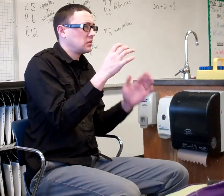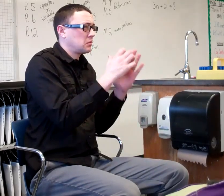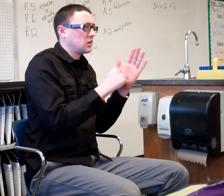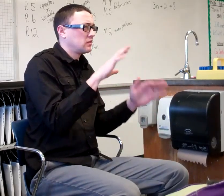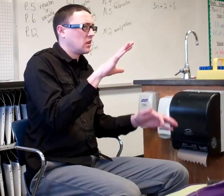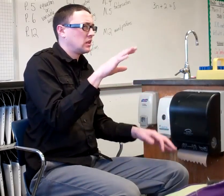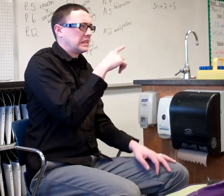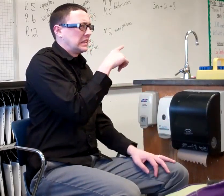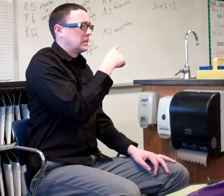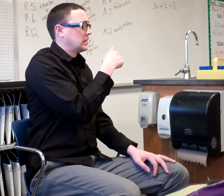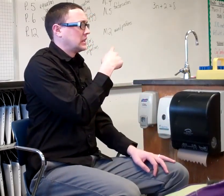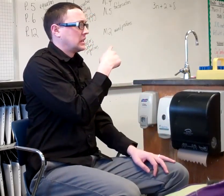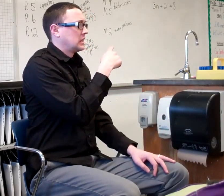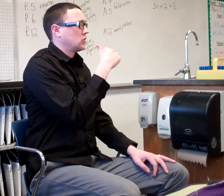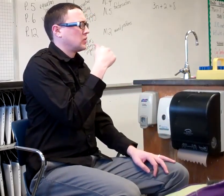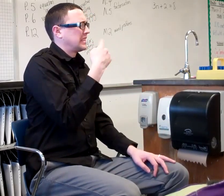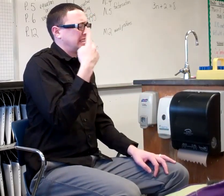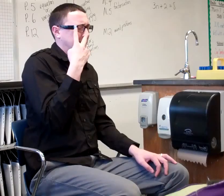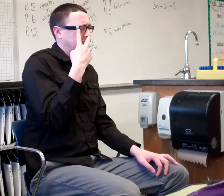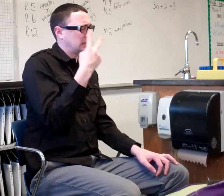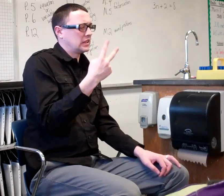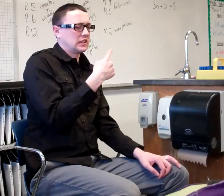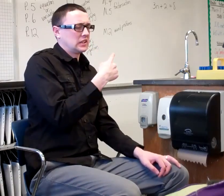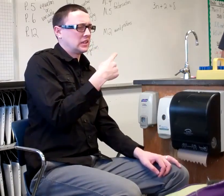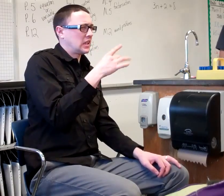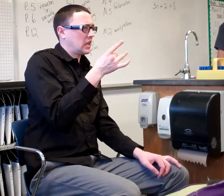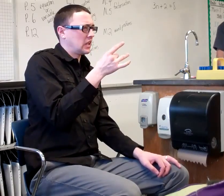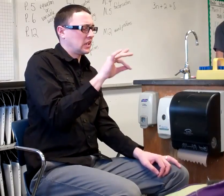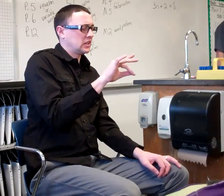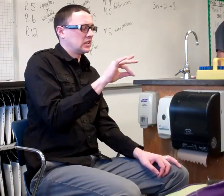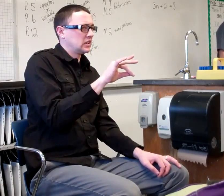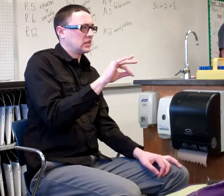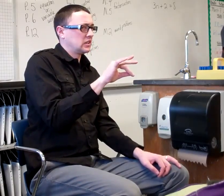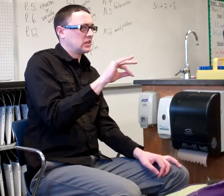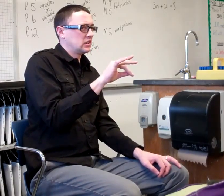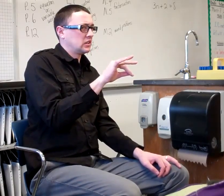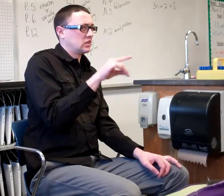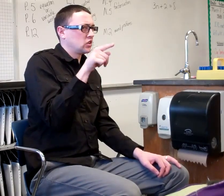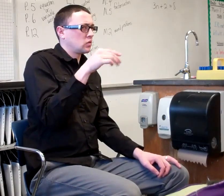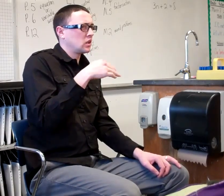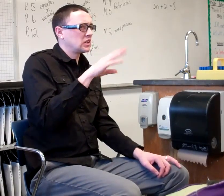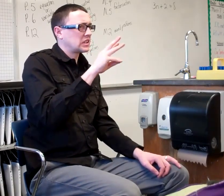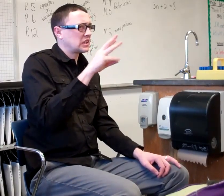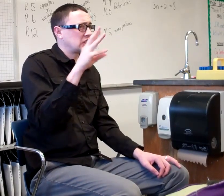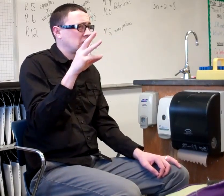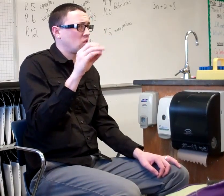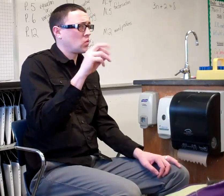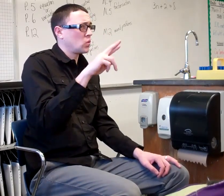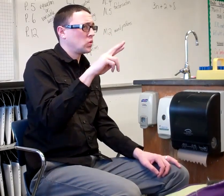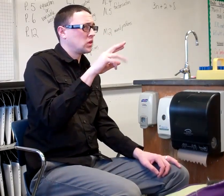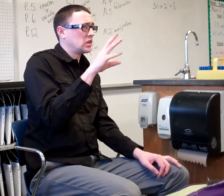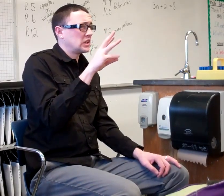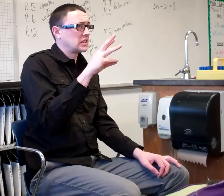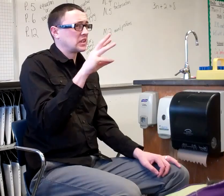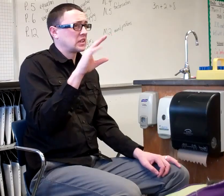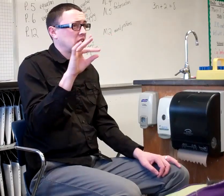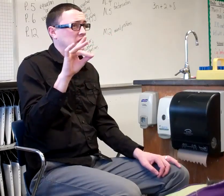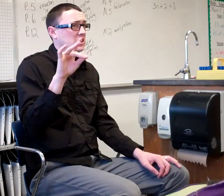I don't see anything up there. Are you on 6-6 or 6-8? 6,